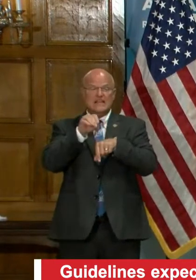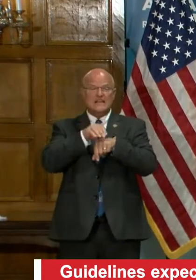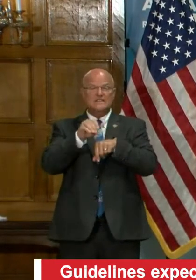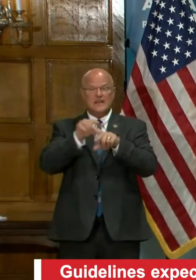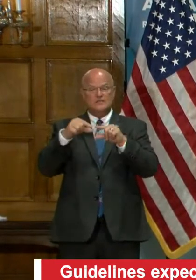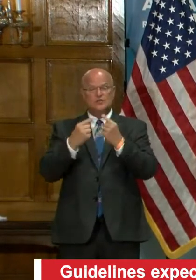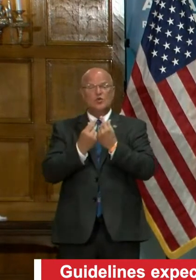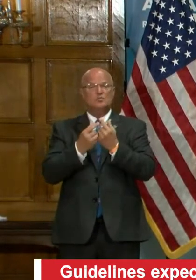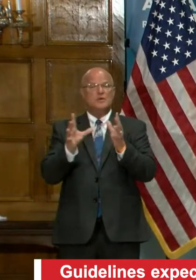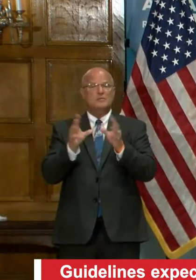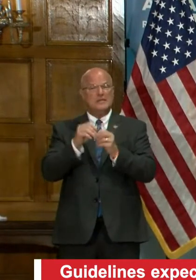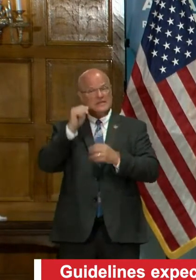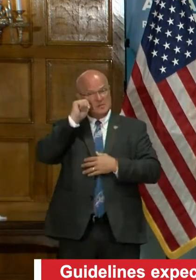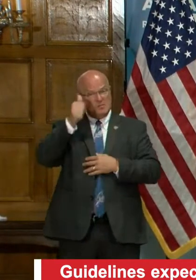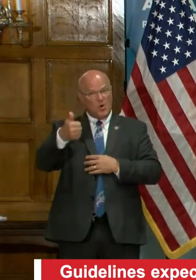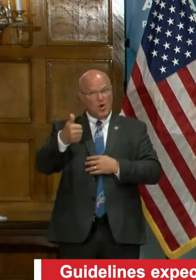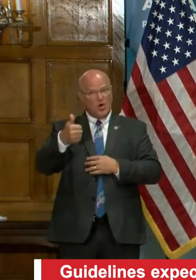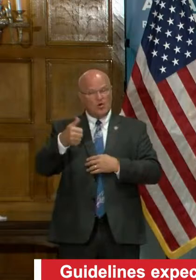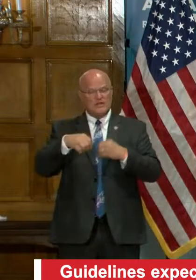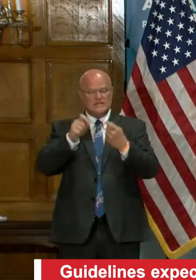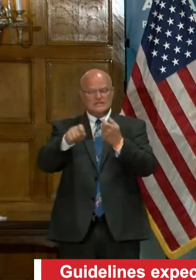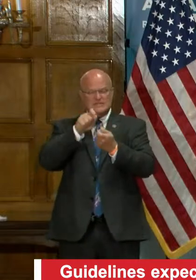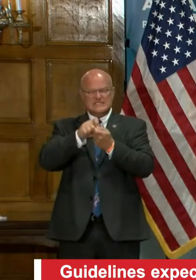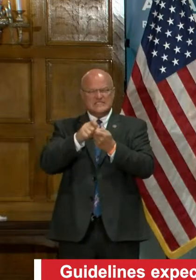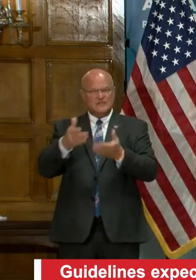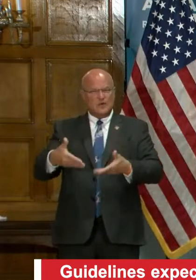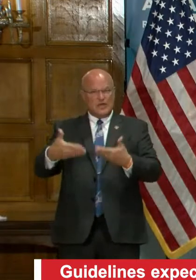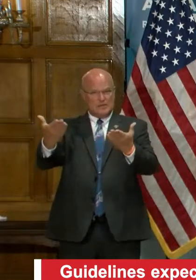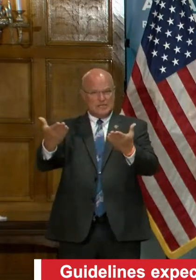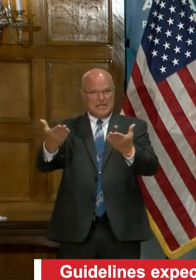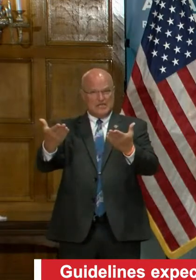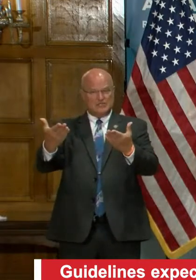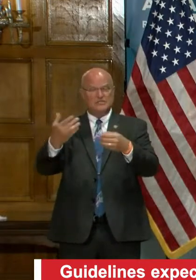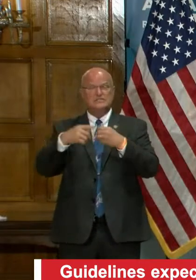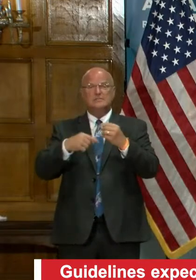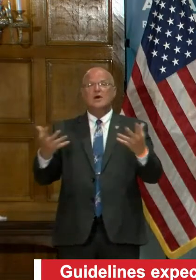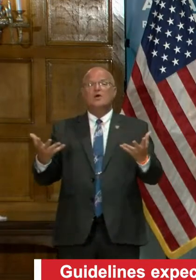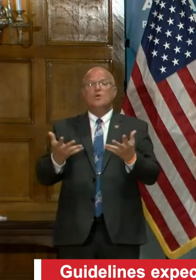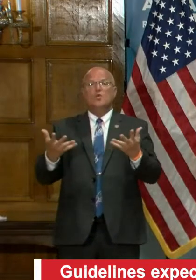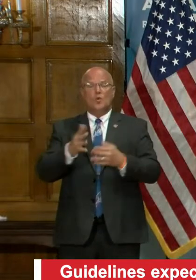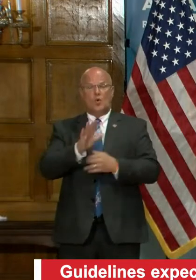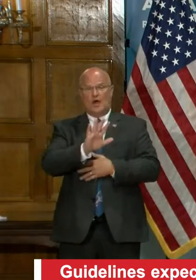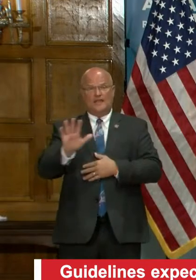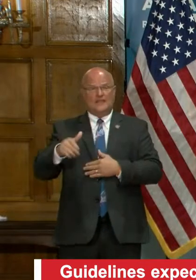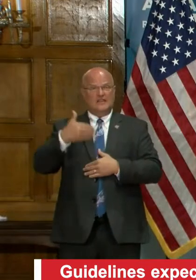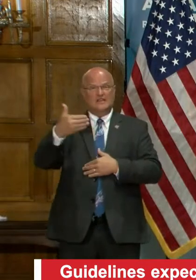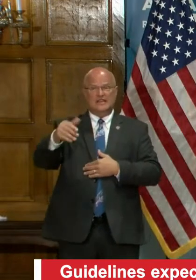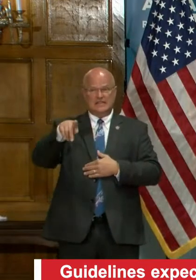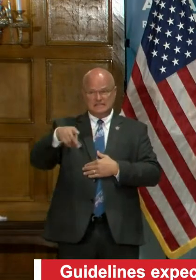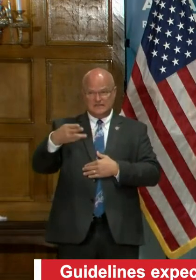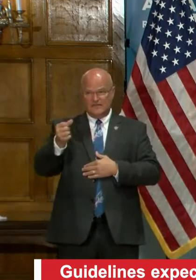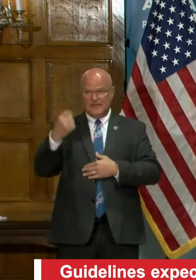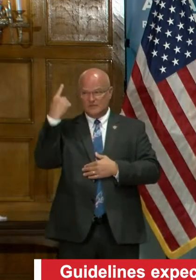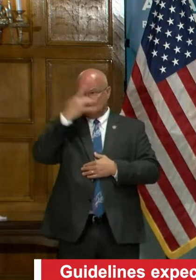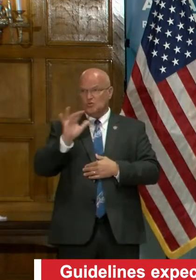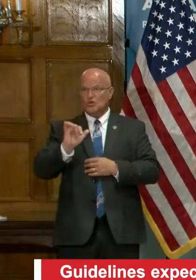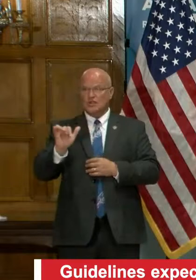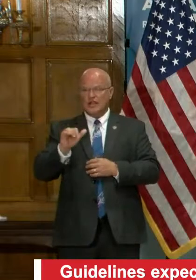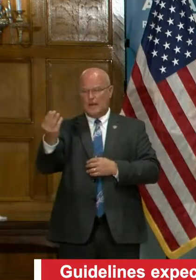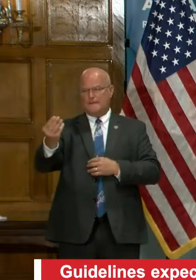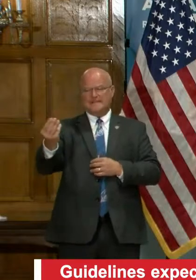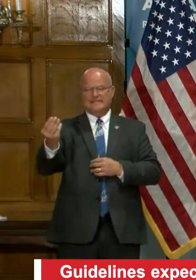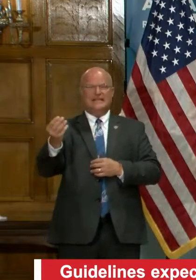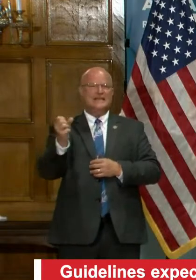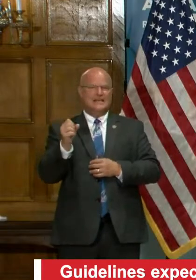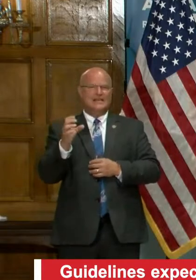advisory group will be meeting tomorrow to give specific recommendations on what their next phase will look like come